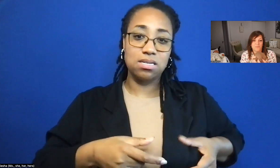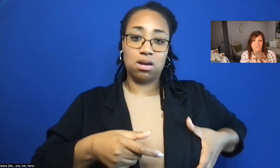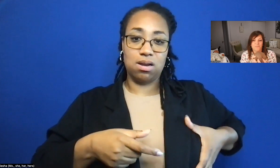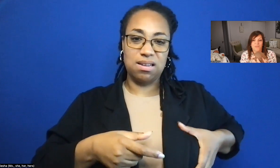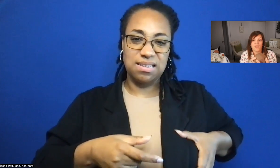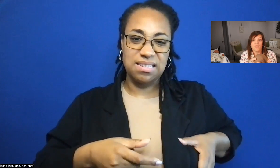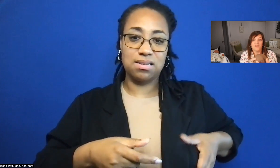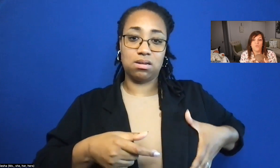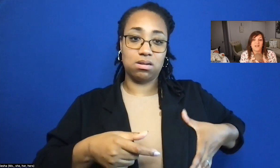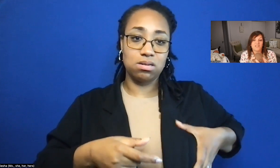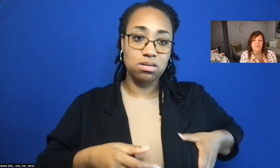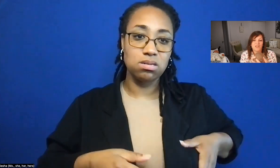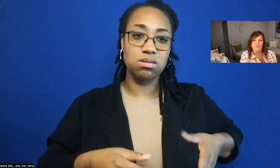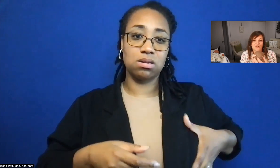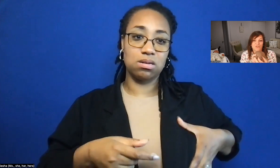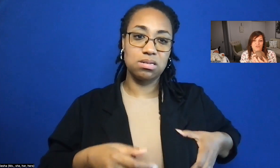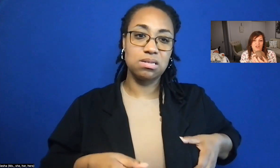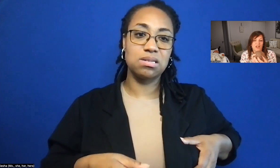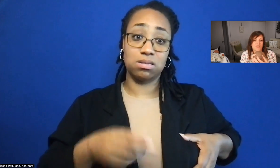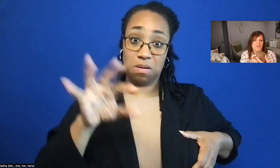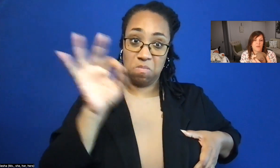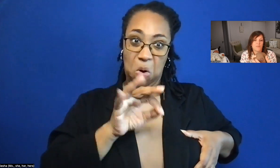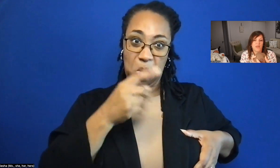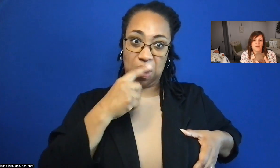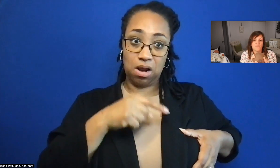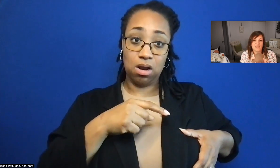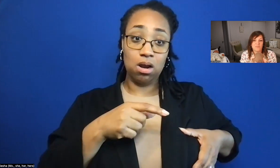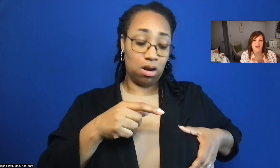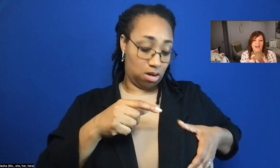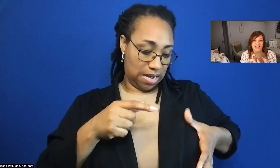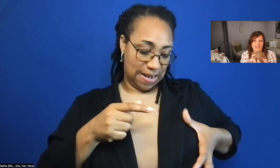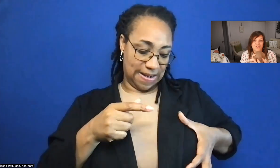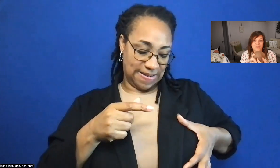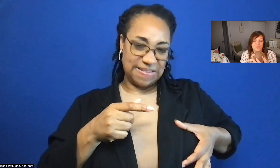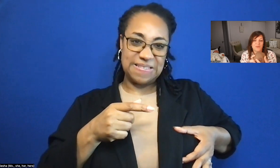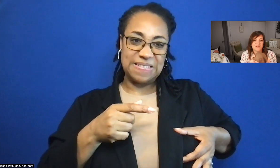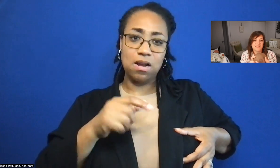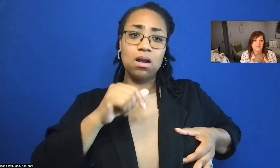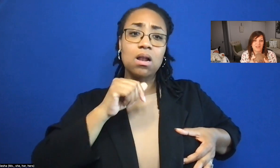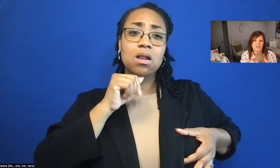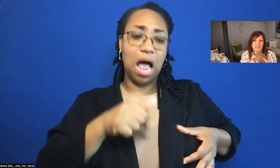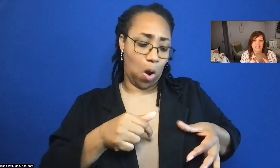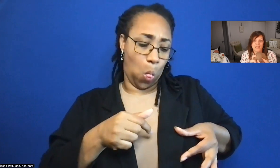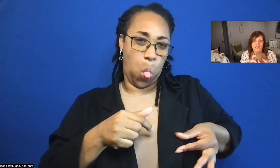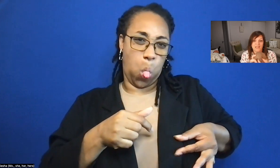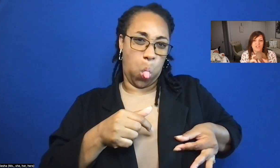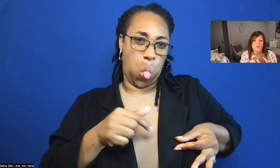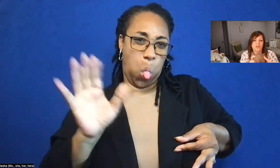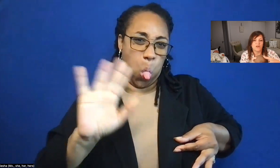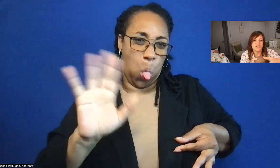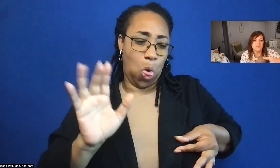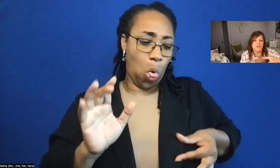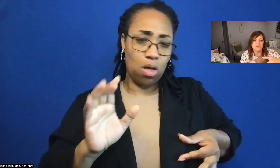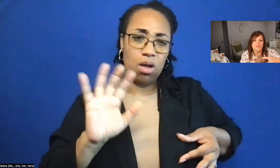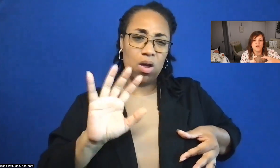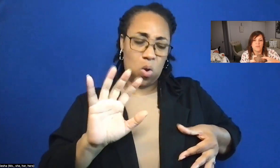nipple. You want to make sure your finger and thumb meet behind your nipple symmetrically to